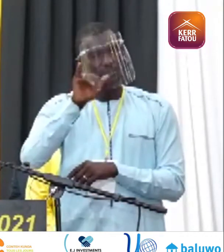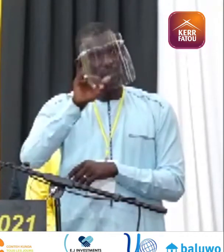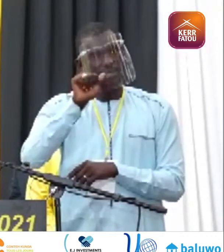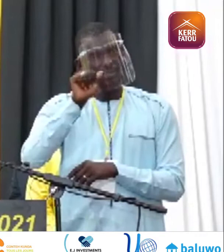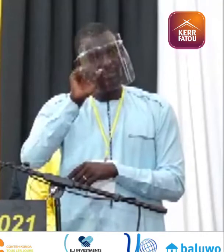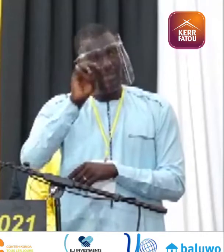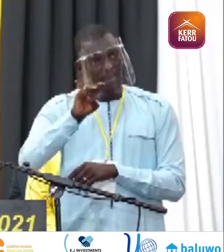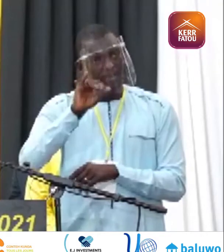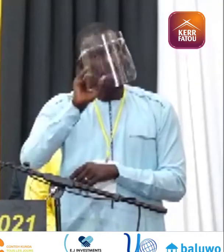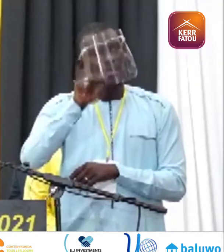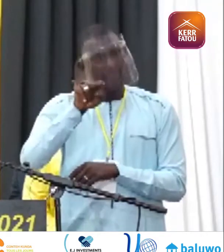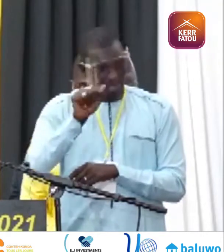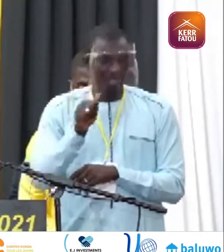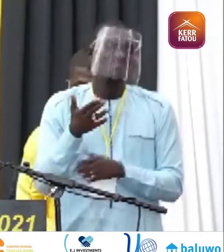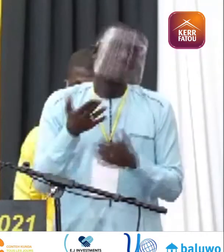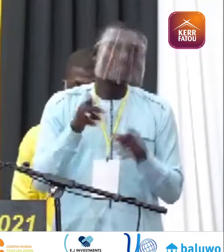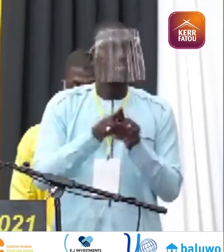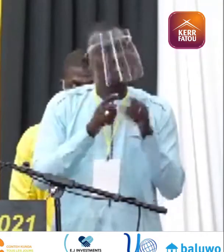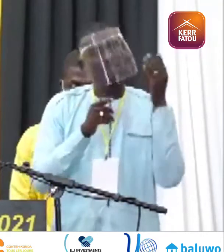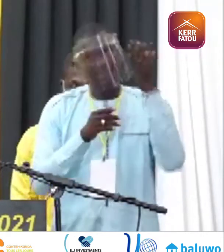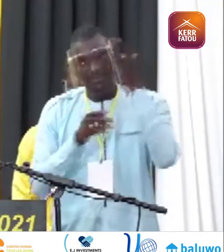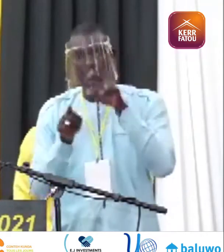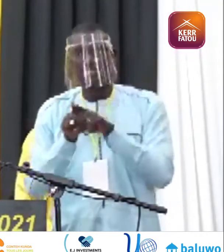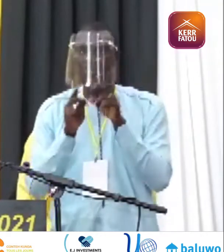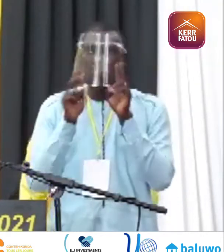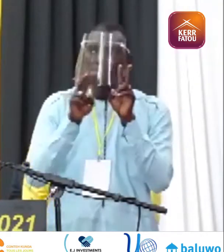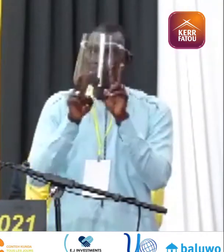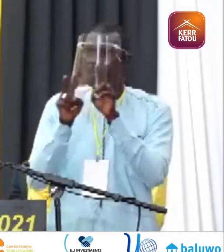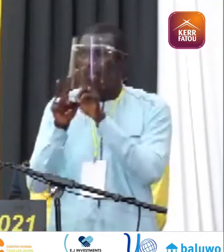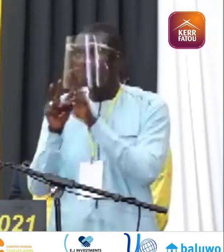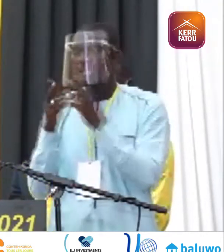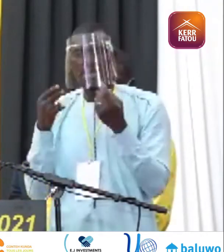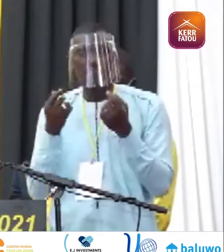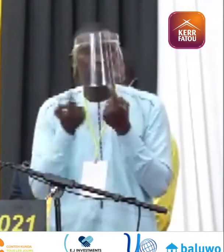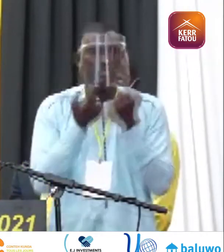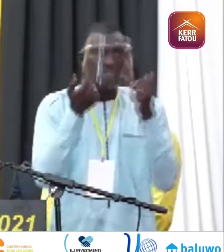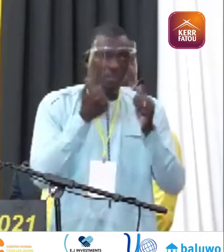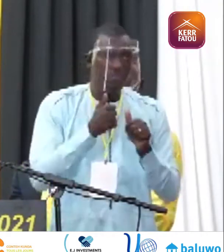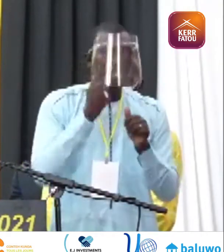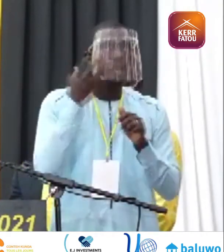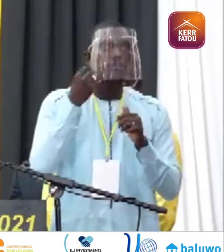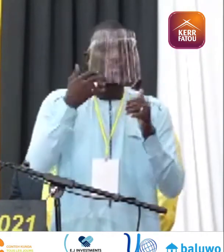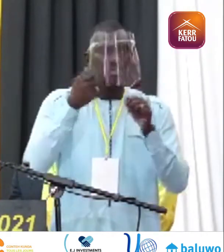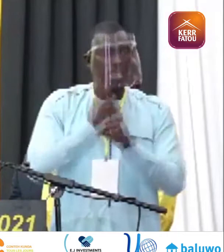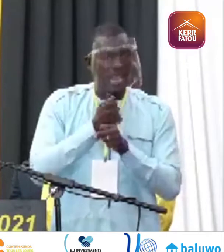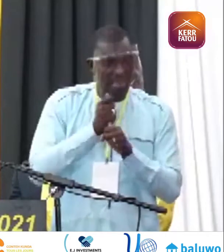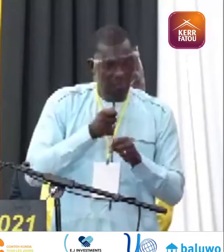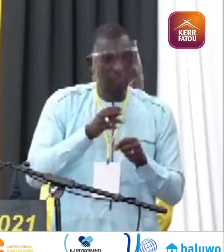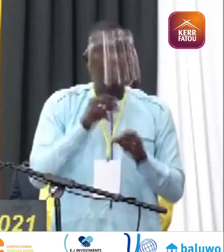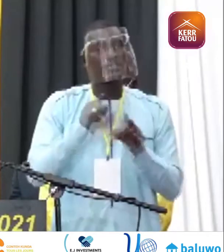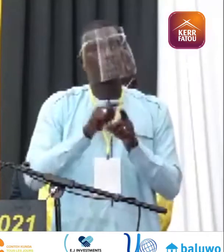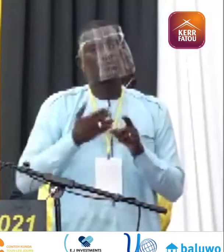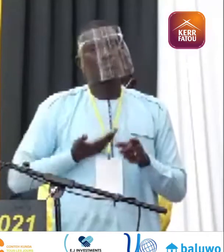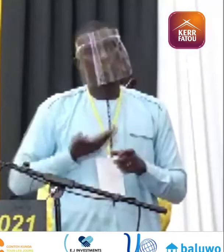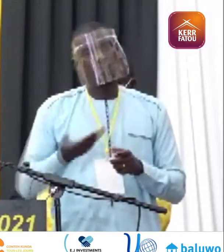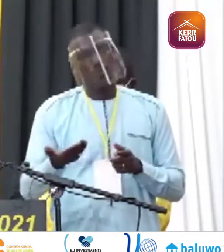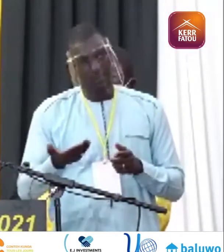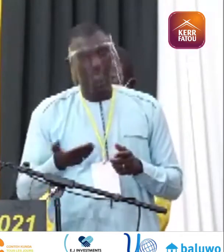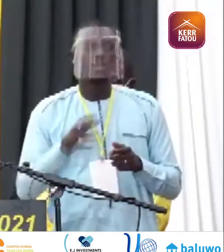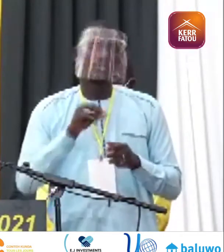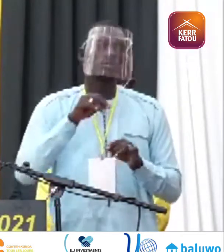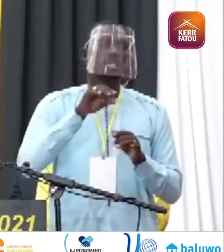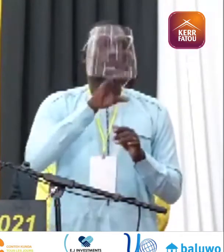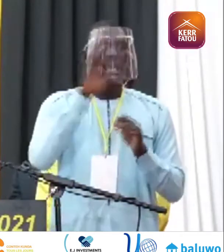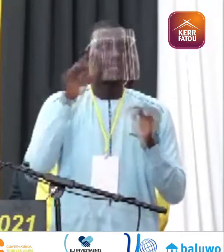Woolley in Upper River region. The women wing, as I had mentioned earlier, held their congresses in